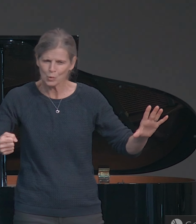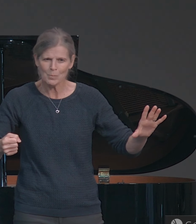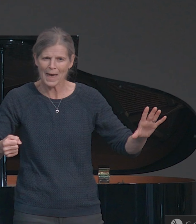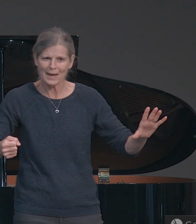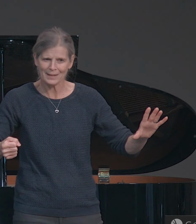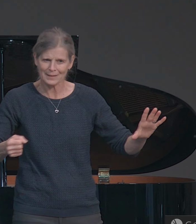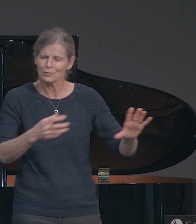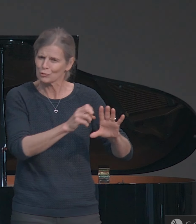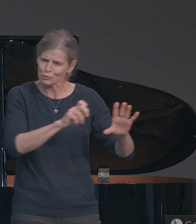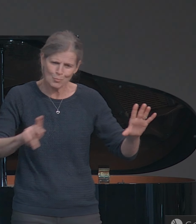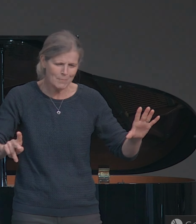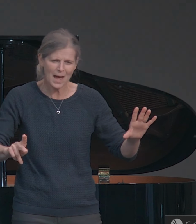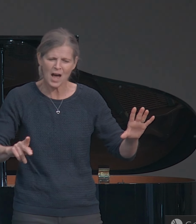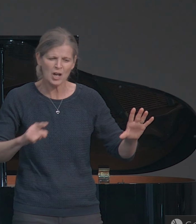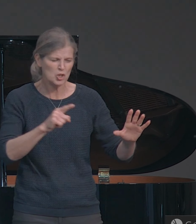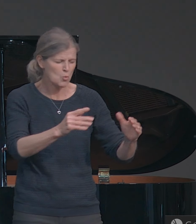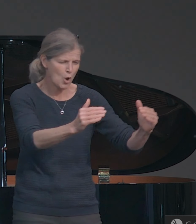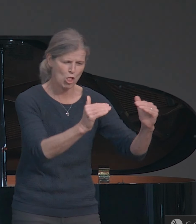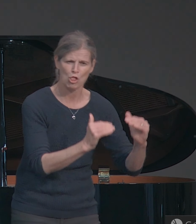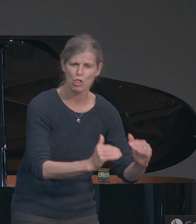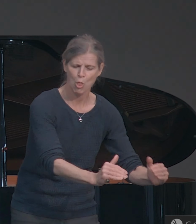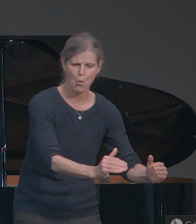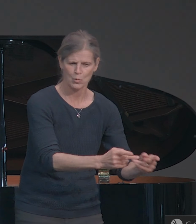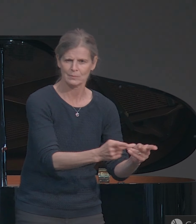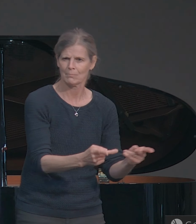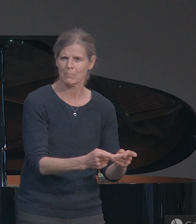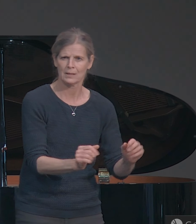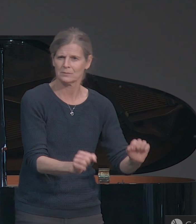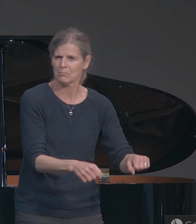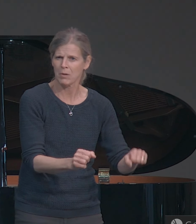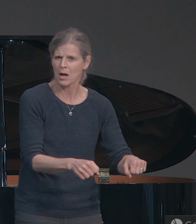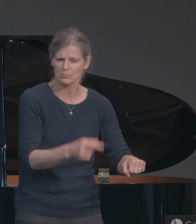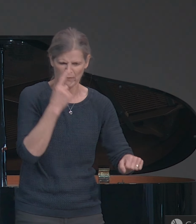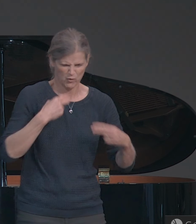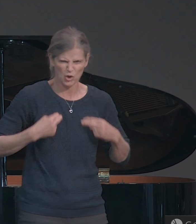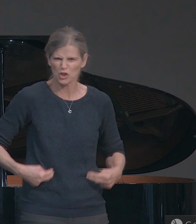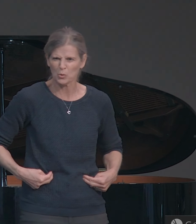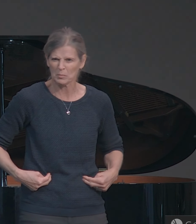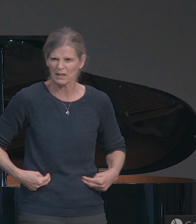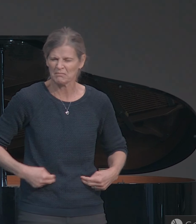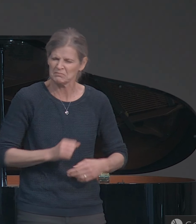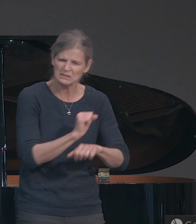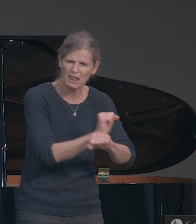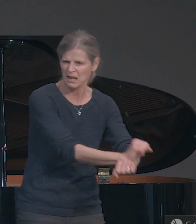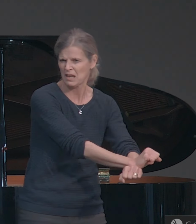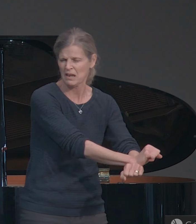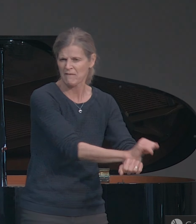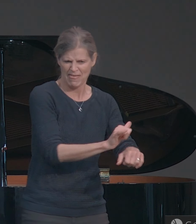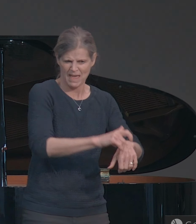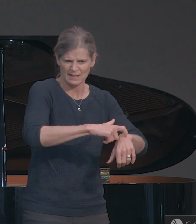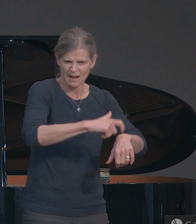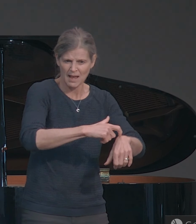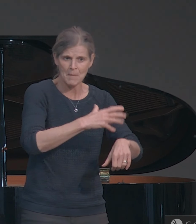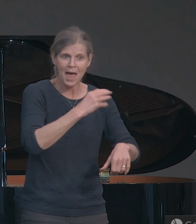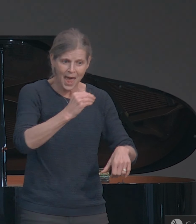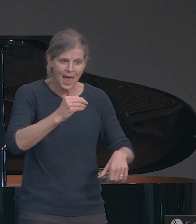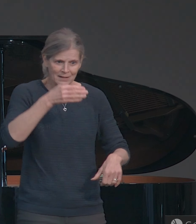You were in the lowest place possible for a human being at that time. And